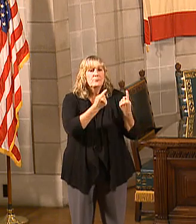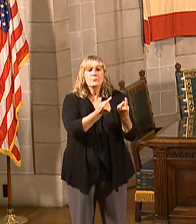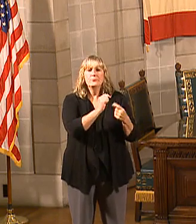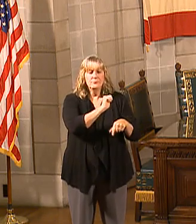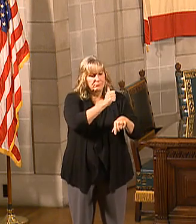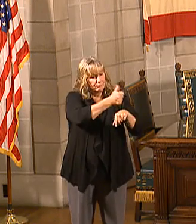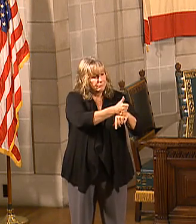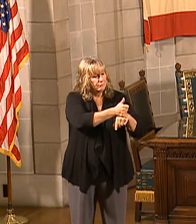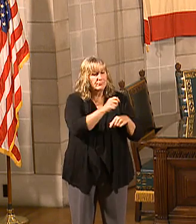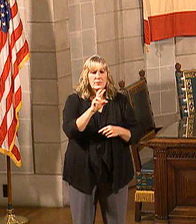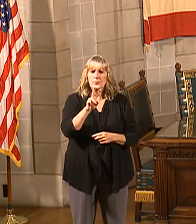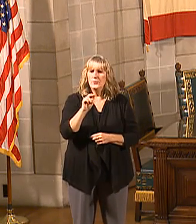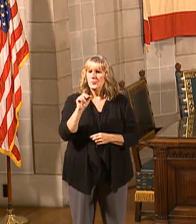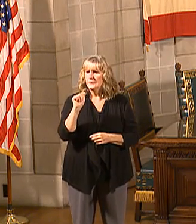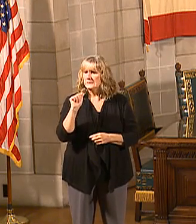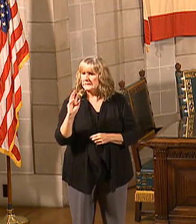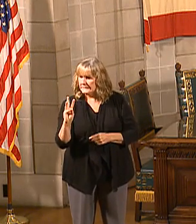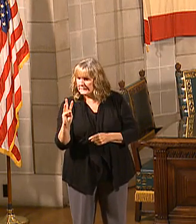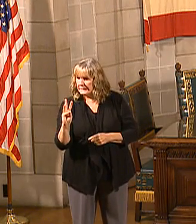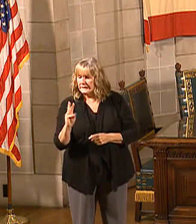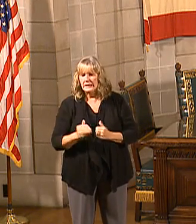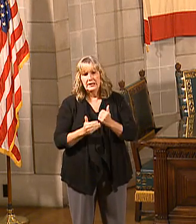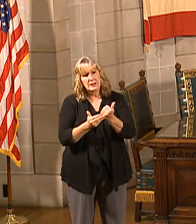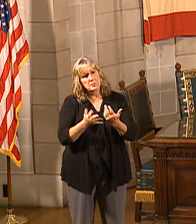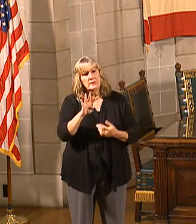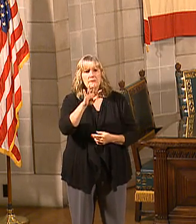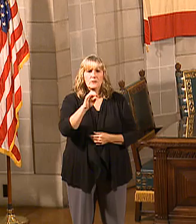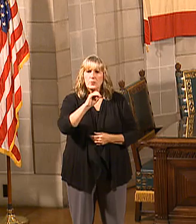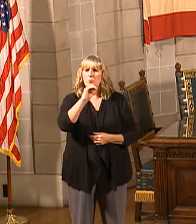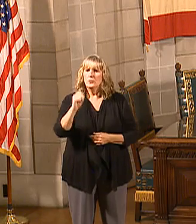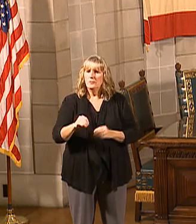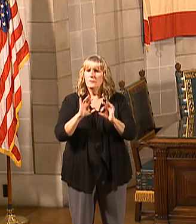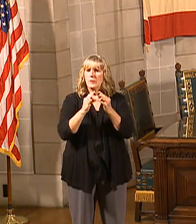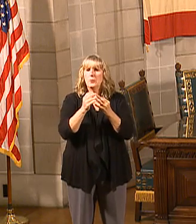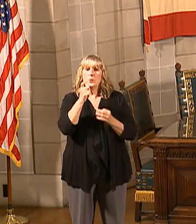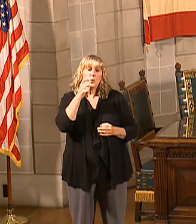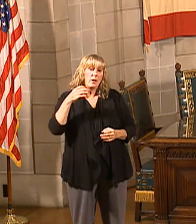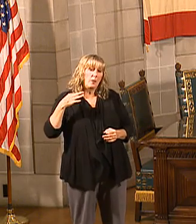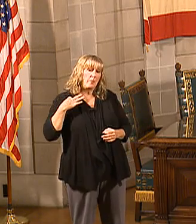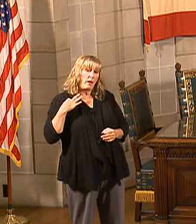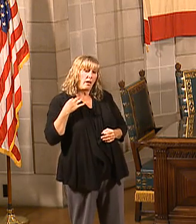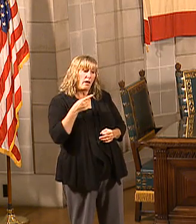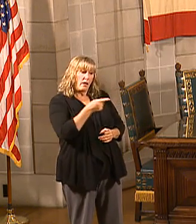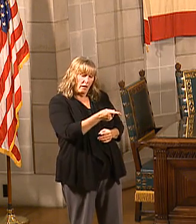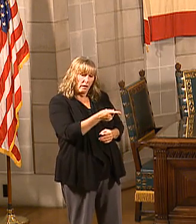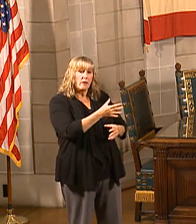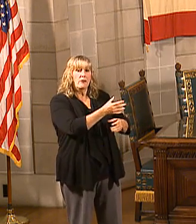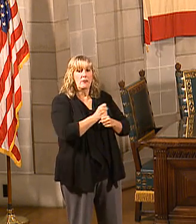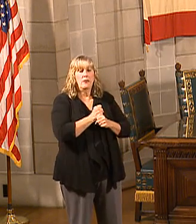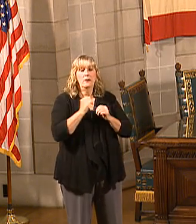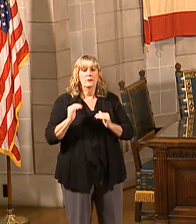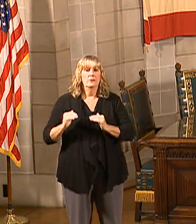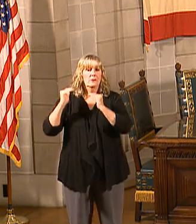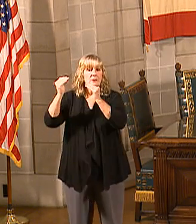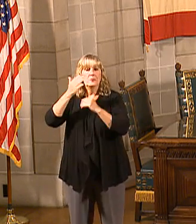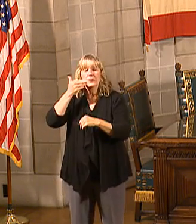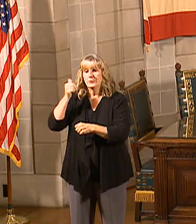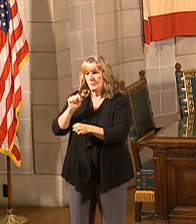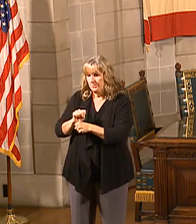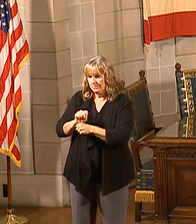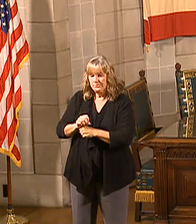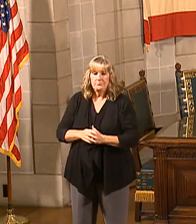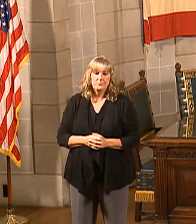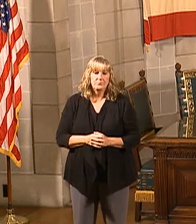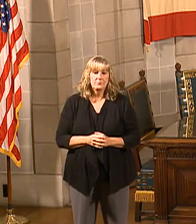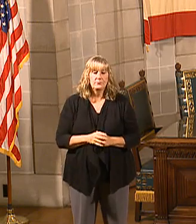since 2016, and we've been able to help about 40% of the families who've applied to that program get that next better job. For example,